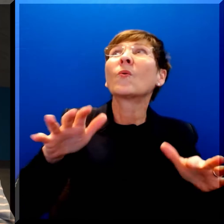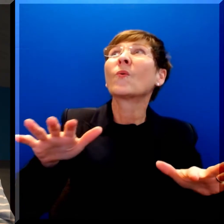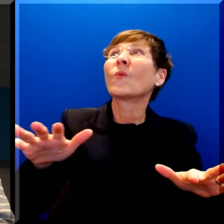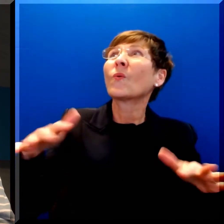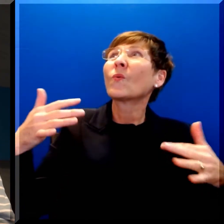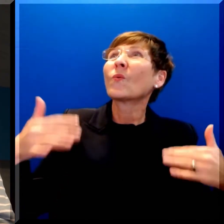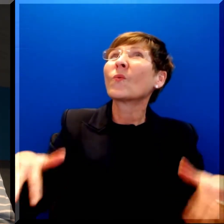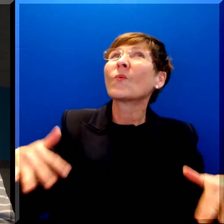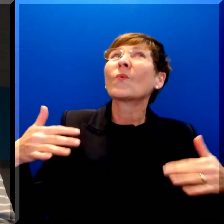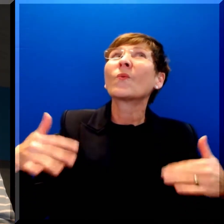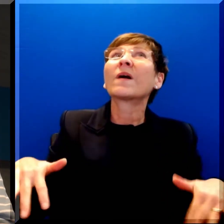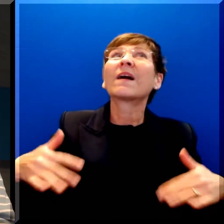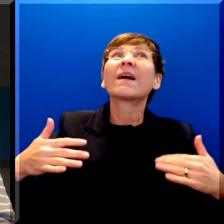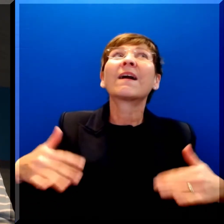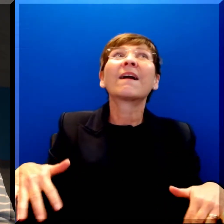stormy path.